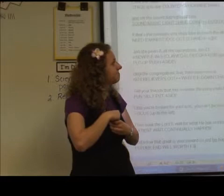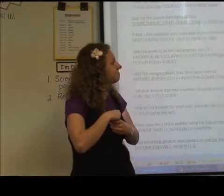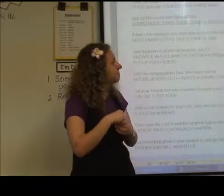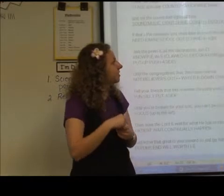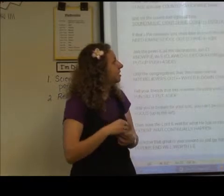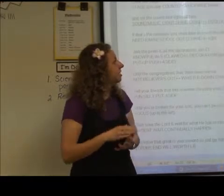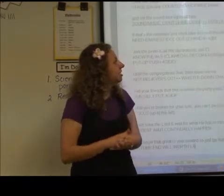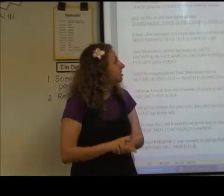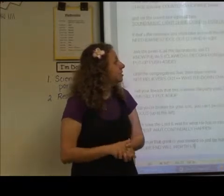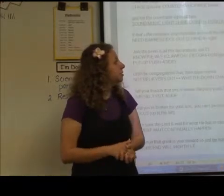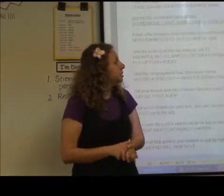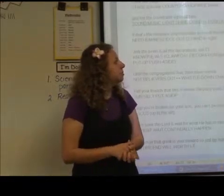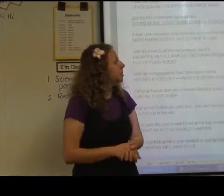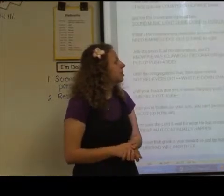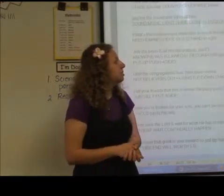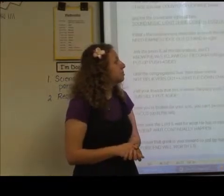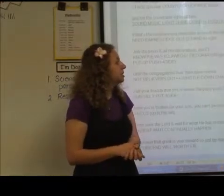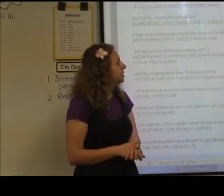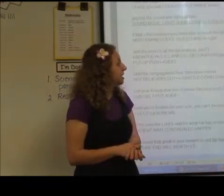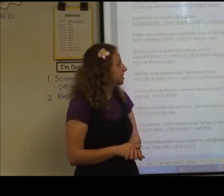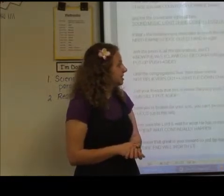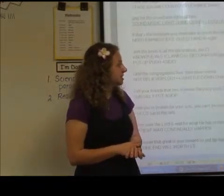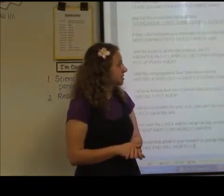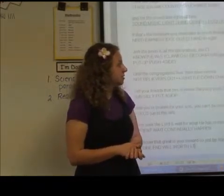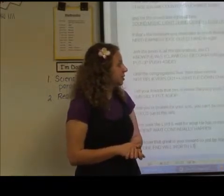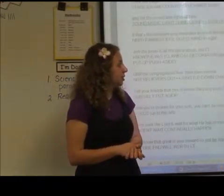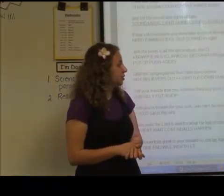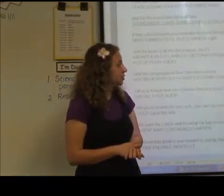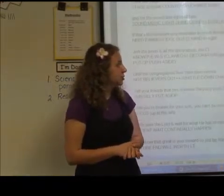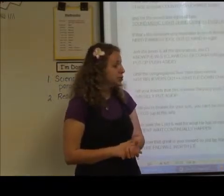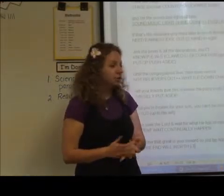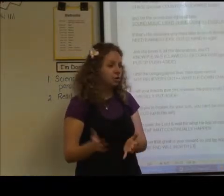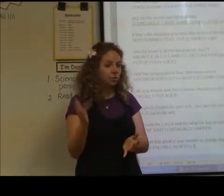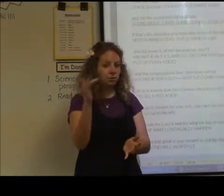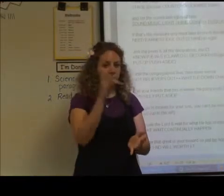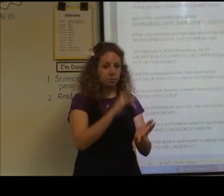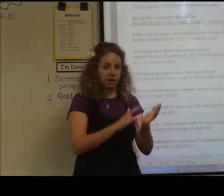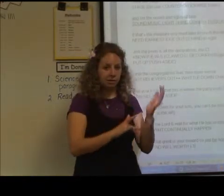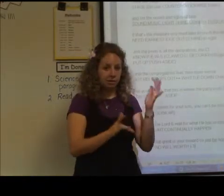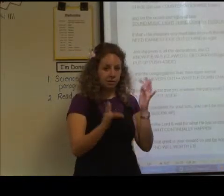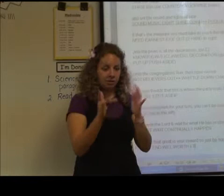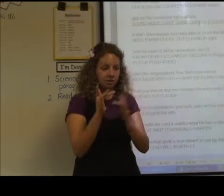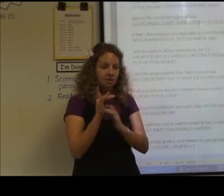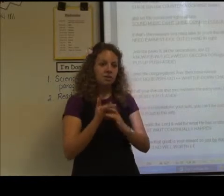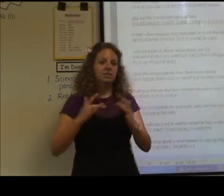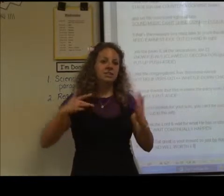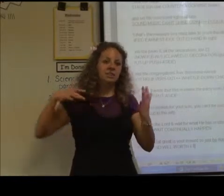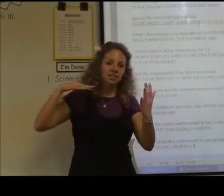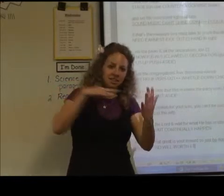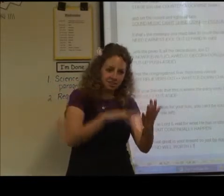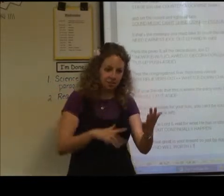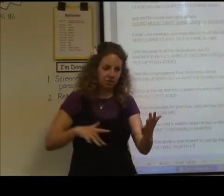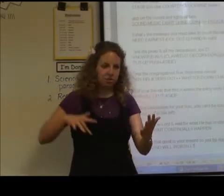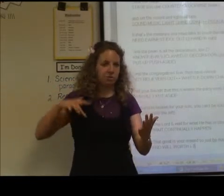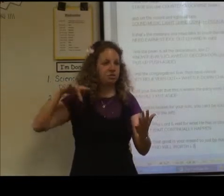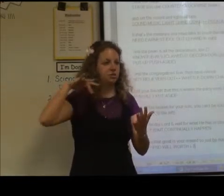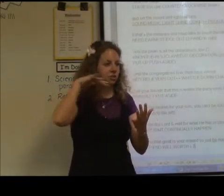inside. Then read the Word and put to test the things you've heard. So the Bible, study continually. So it's in a circle.